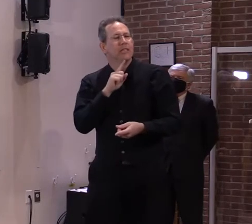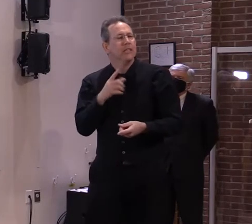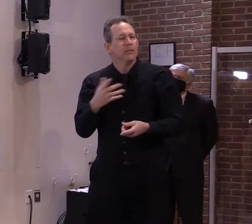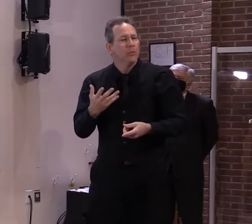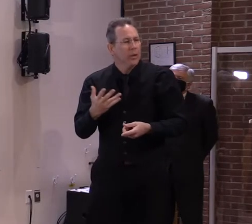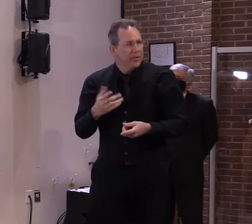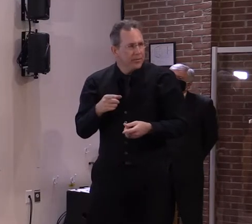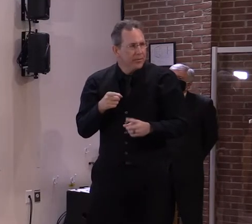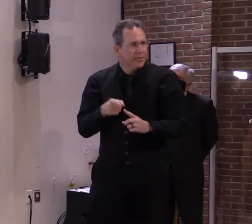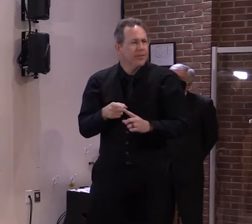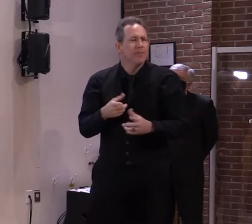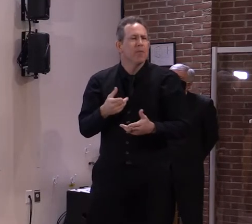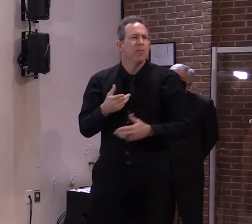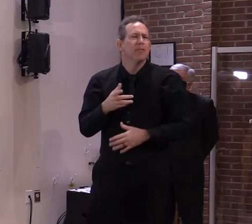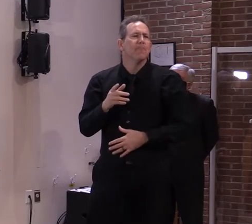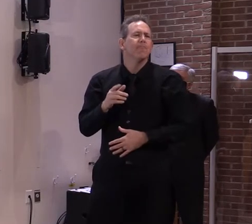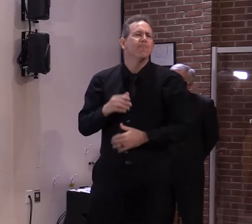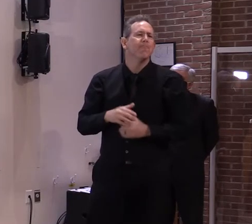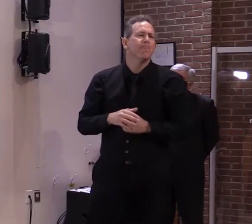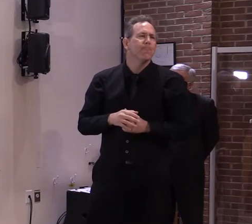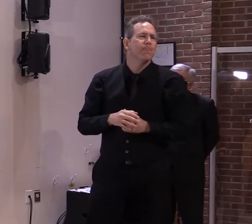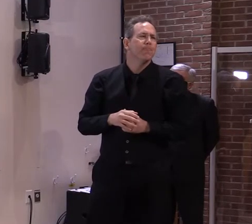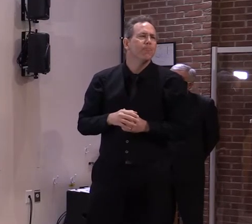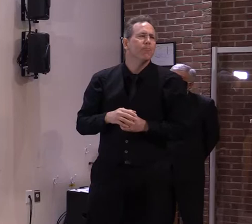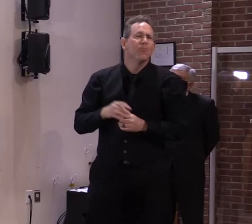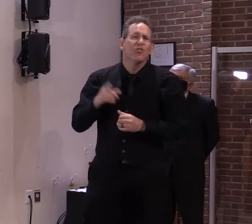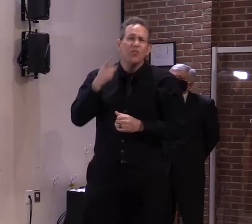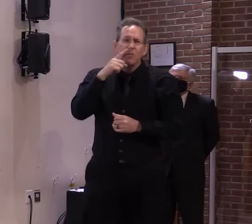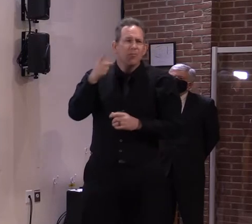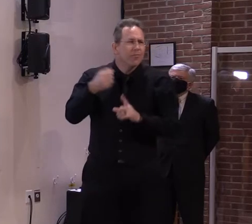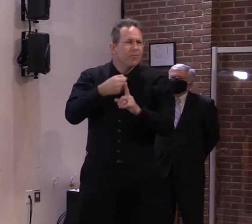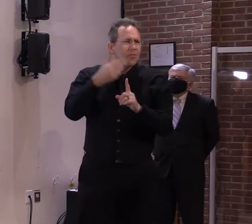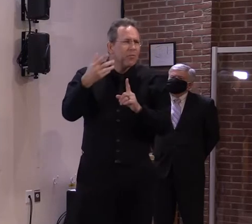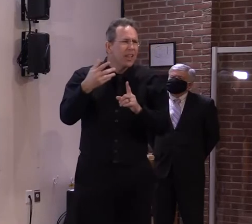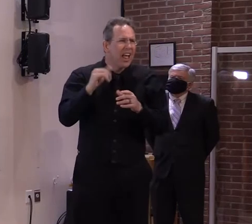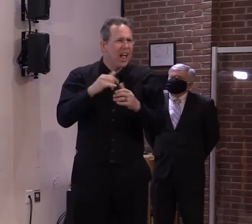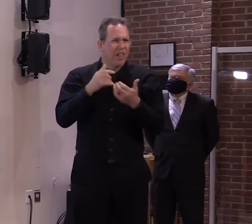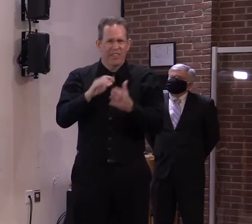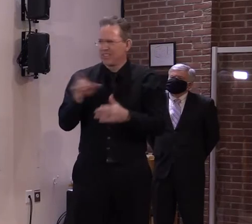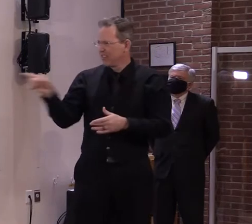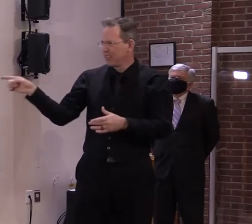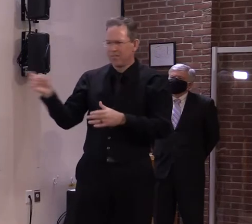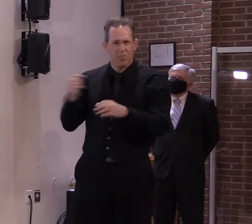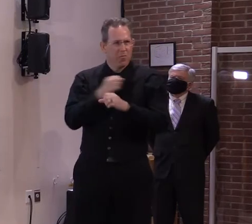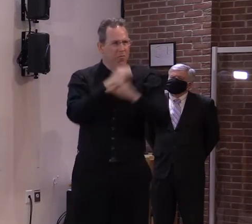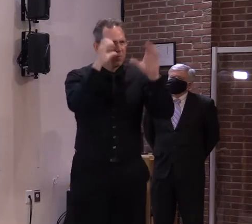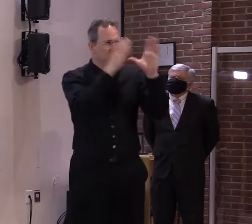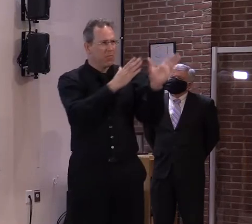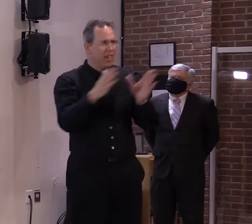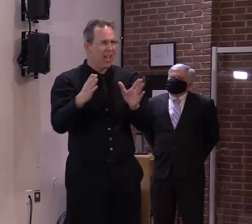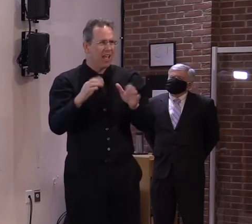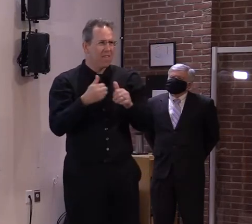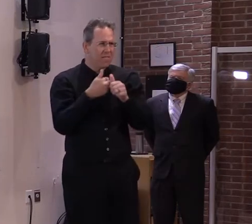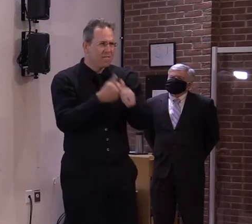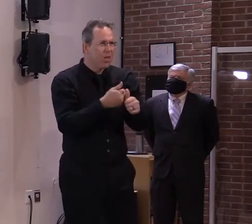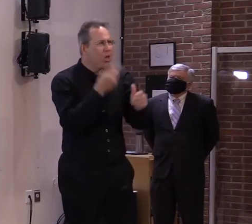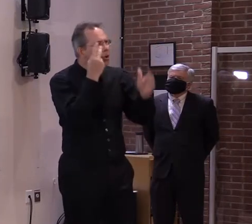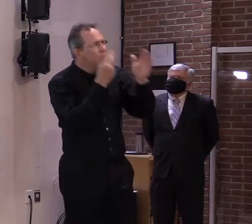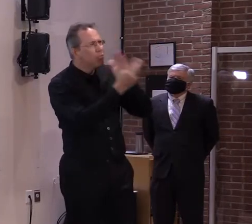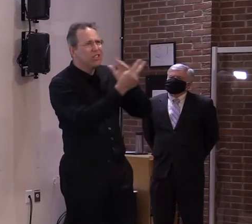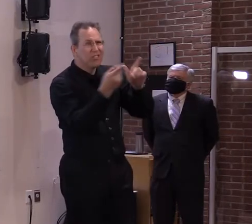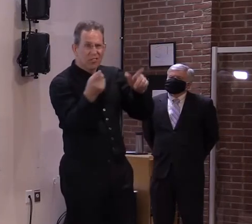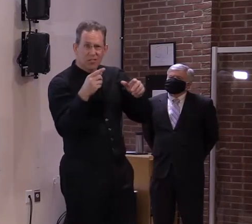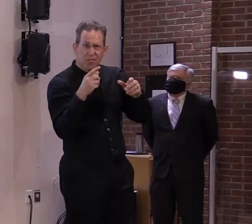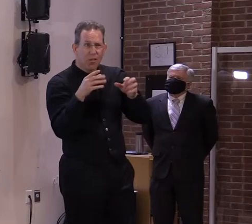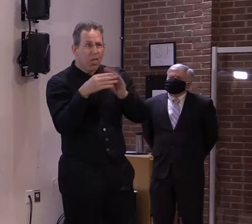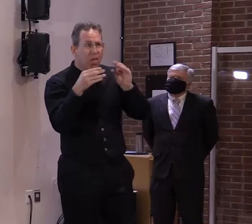on how this Vermont Forward plan incorporates the projected caseload, and if we were to exceed that